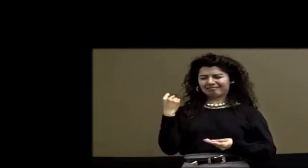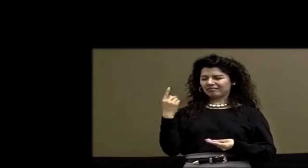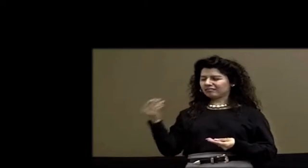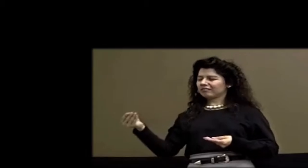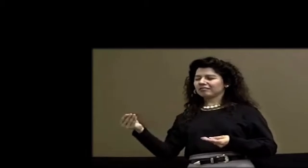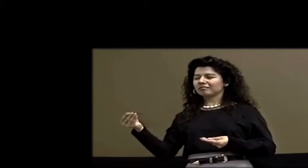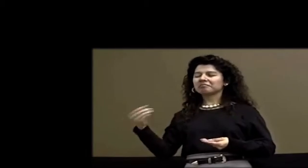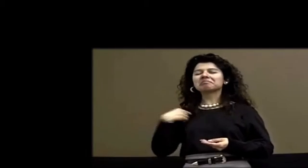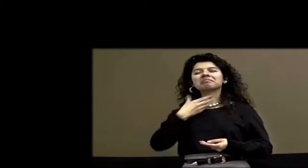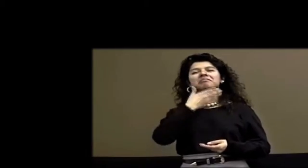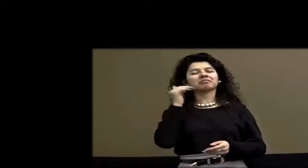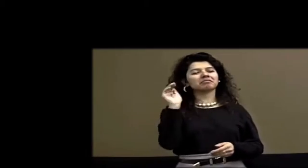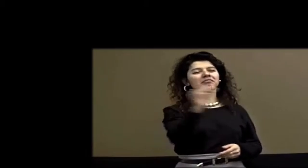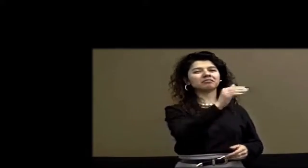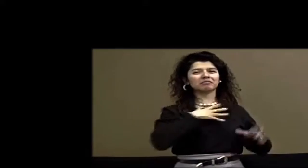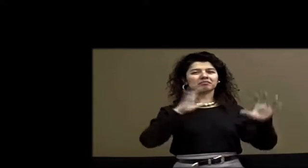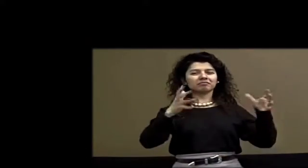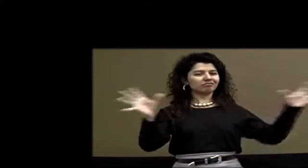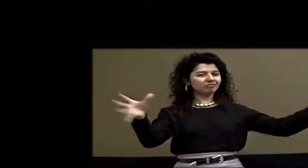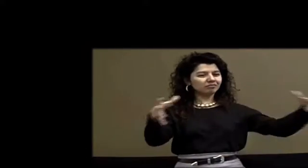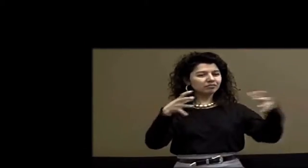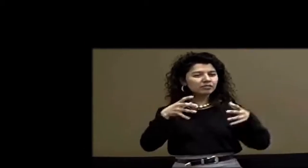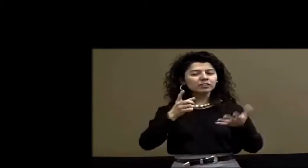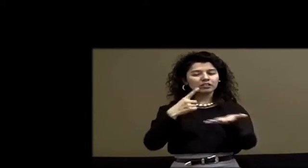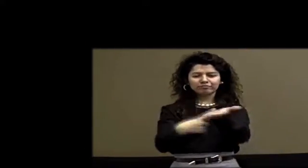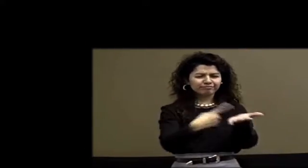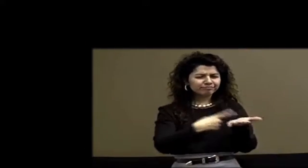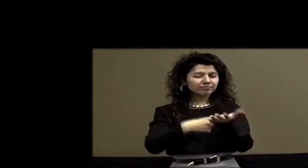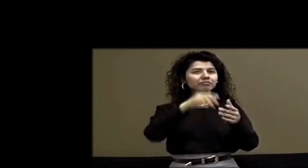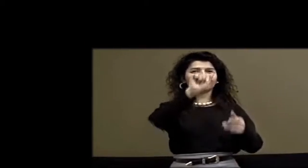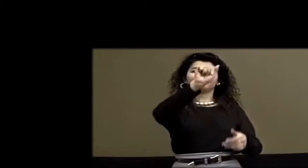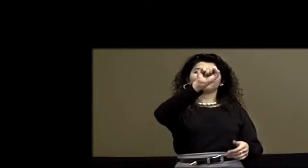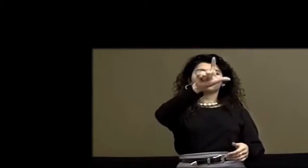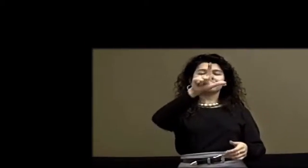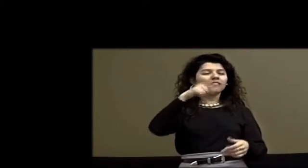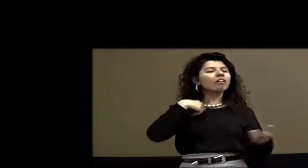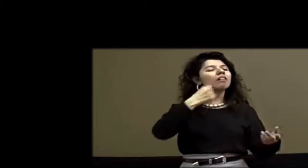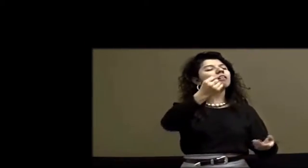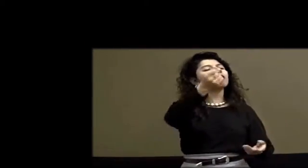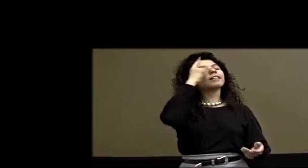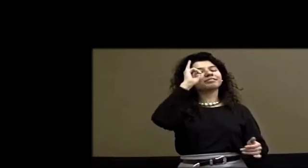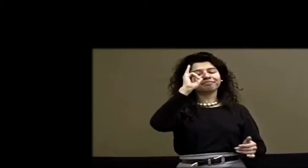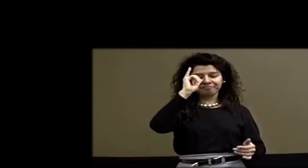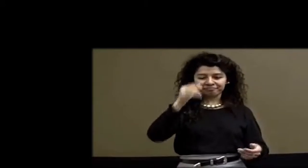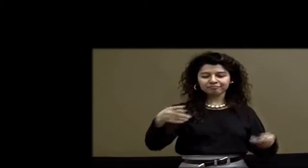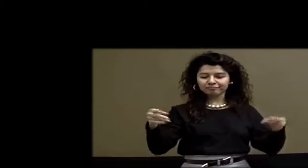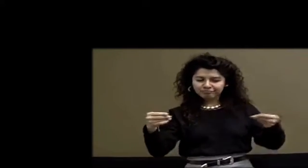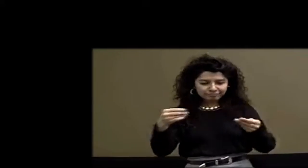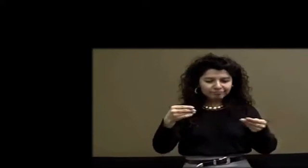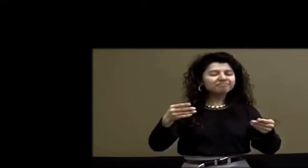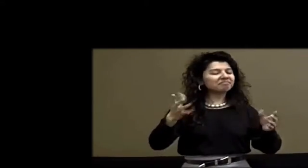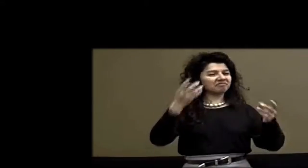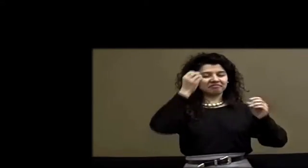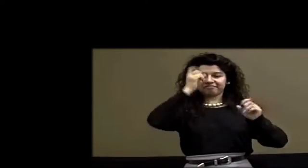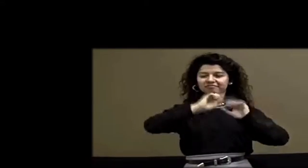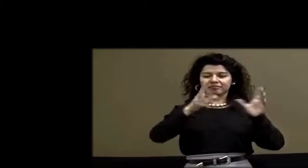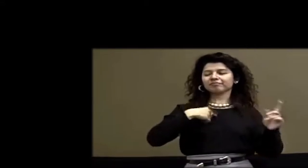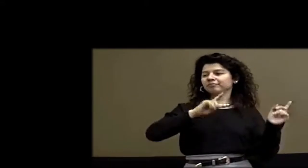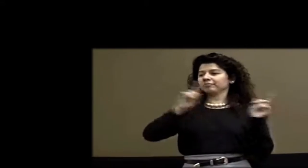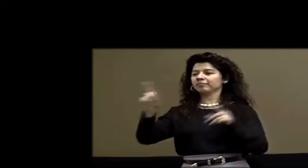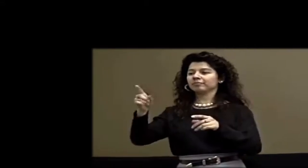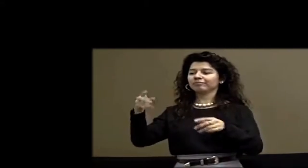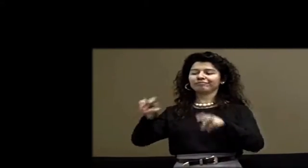unsure of what the teacher wants us to do, I ask my classmates for help and we discuss the assignment in American Sign Language. After discussing it in American Sign Language,